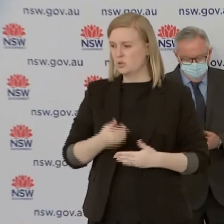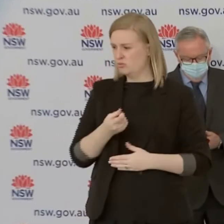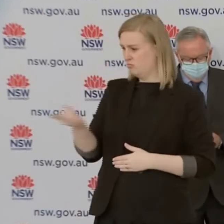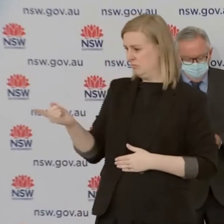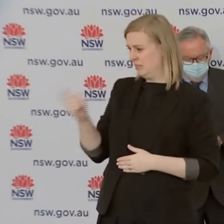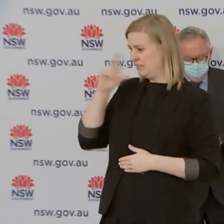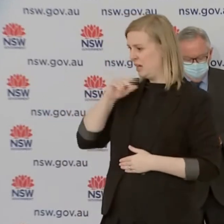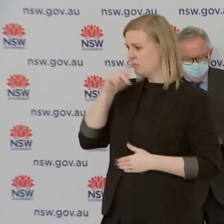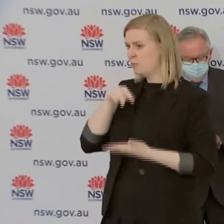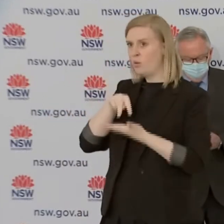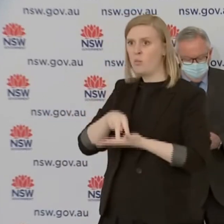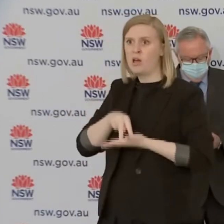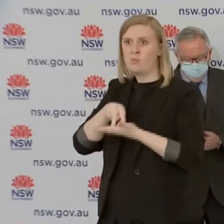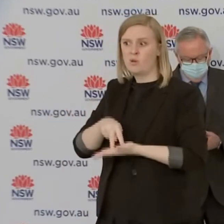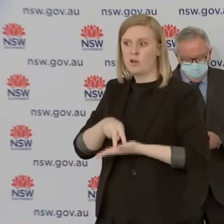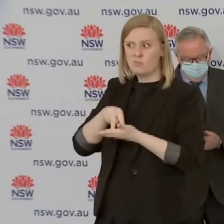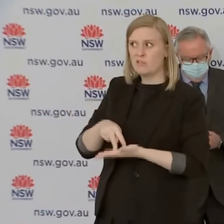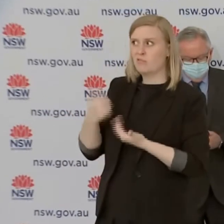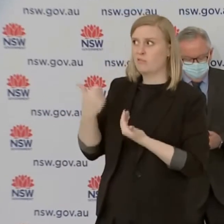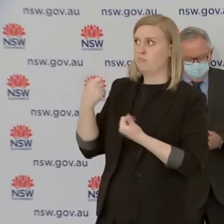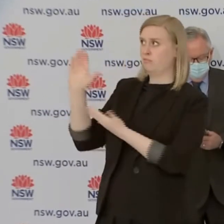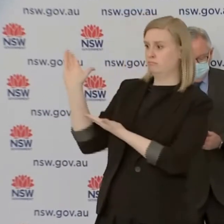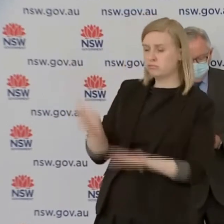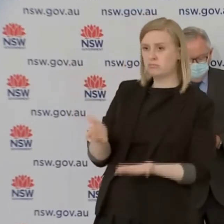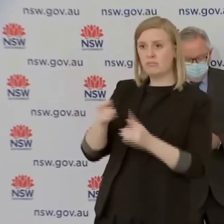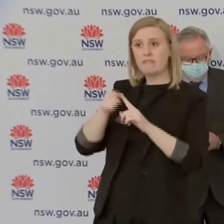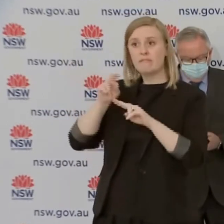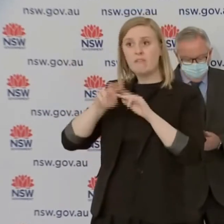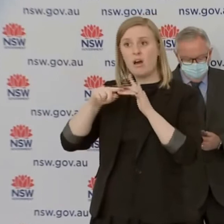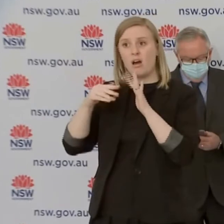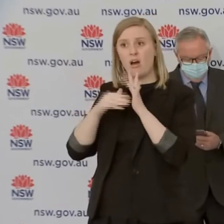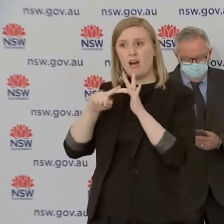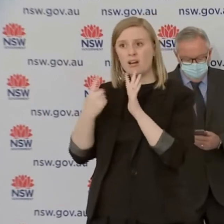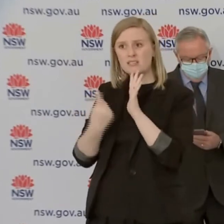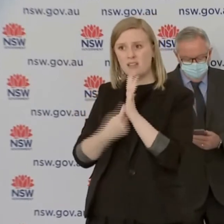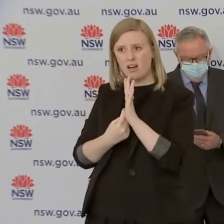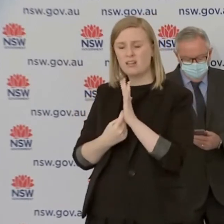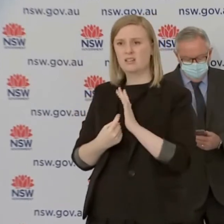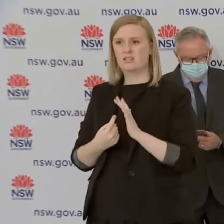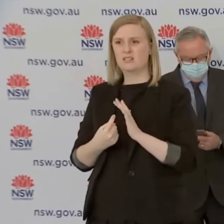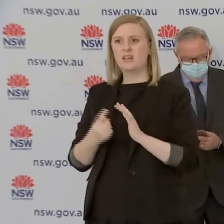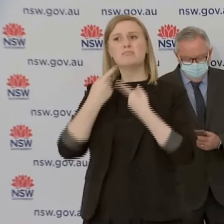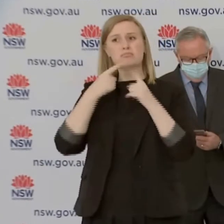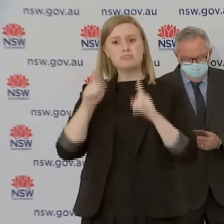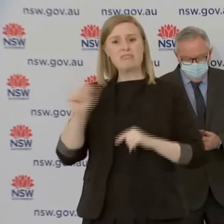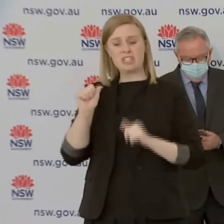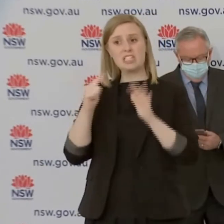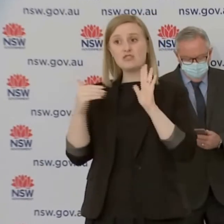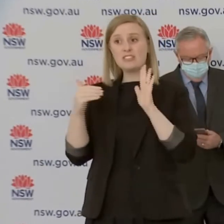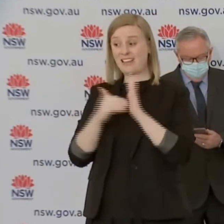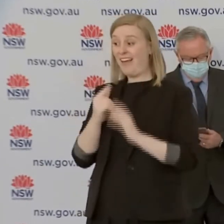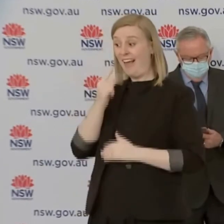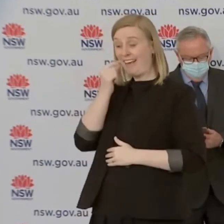up AstraZeneca if they wish to. Should that language be stronger? Look, all through this outbreak I've deferred to